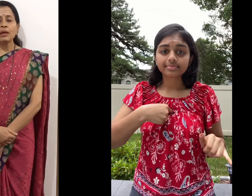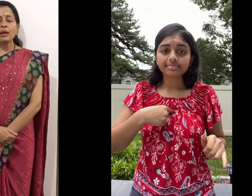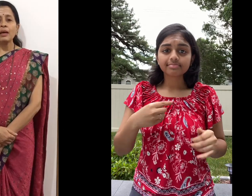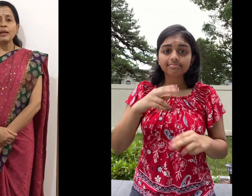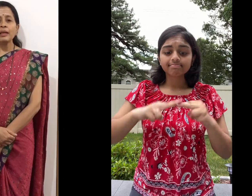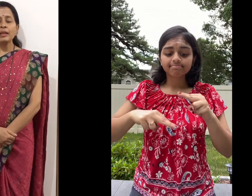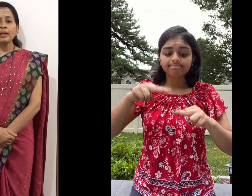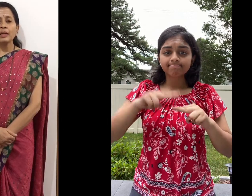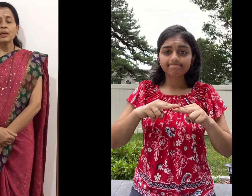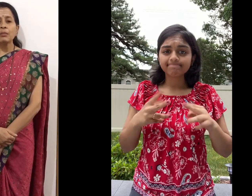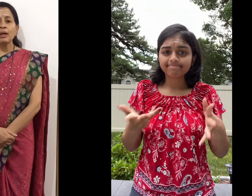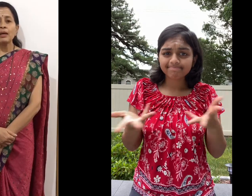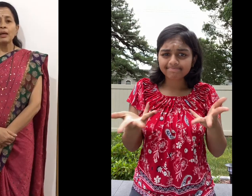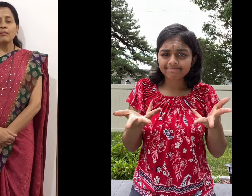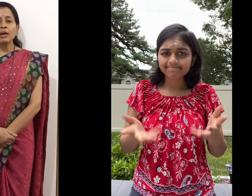Nanina Madali